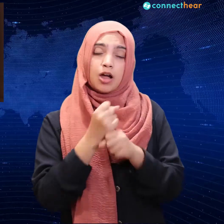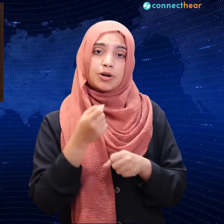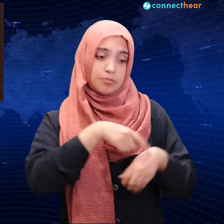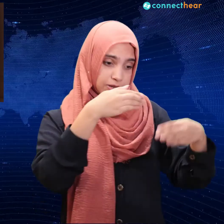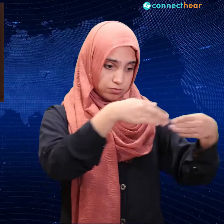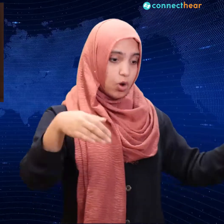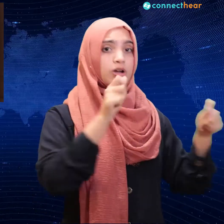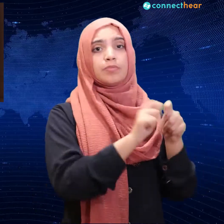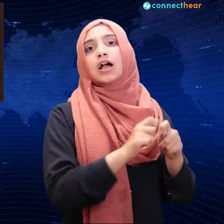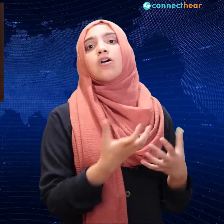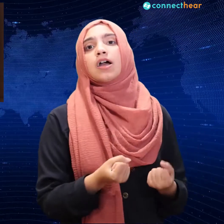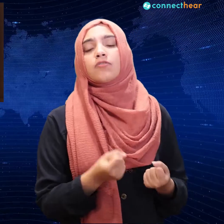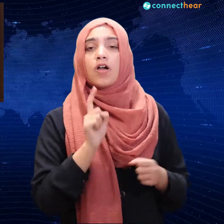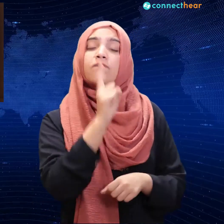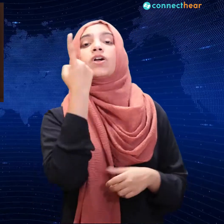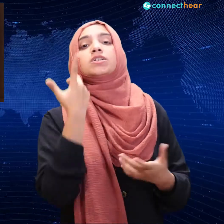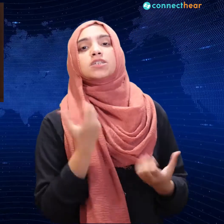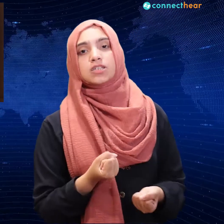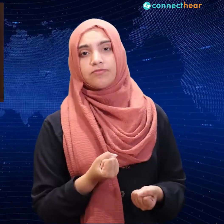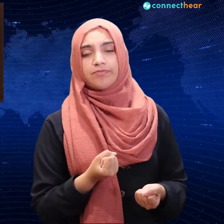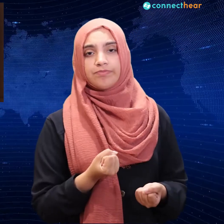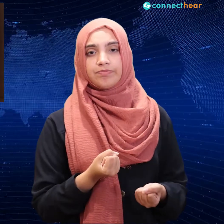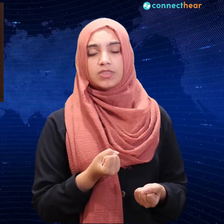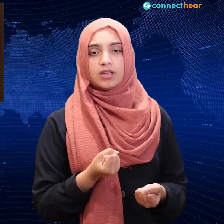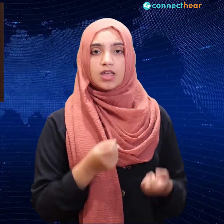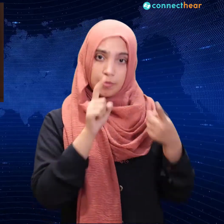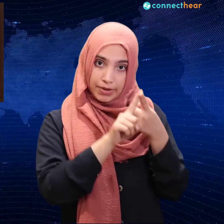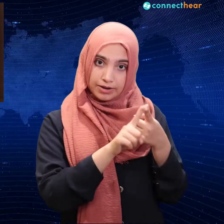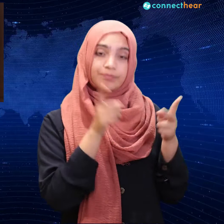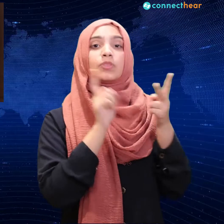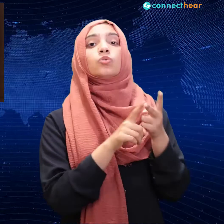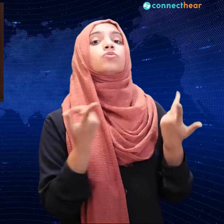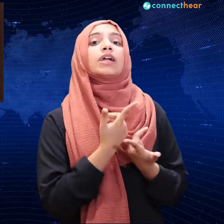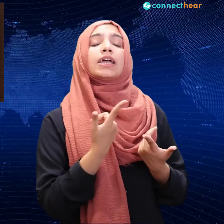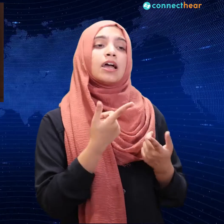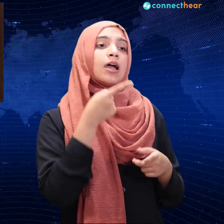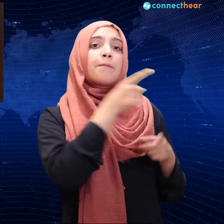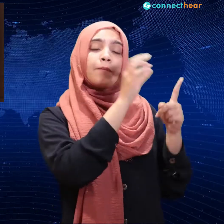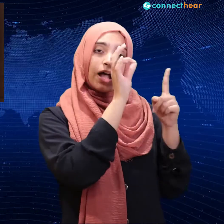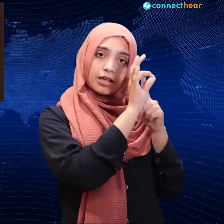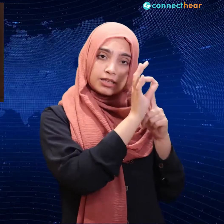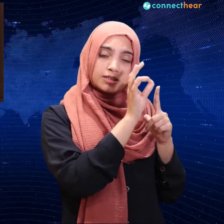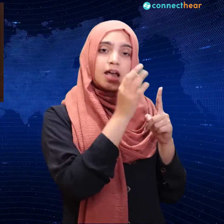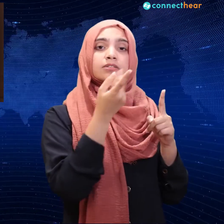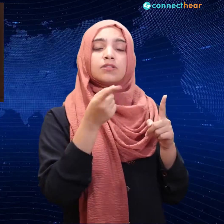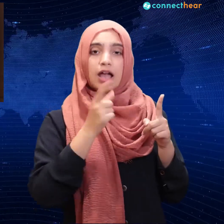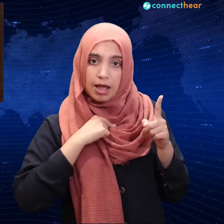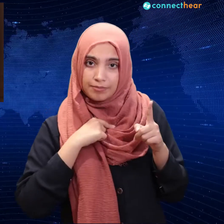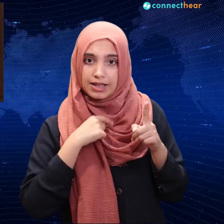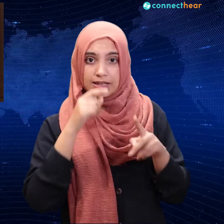So that's one aspect. Now you talk about the ideology of Taliban. My ideology is in